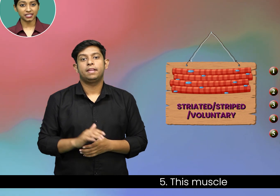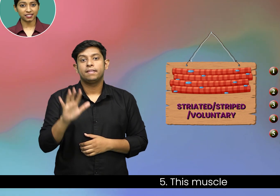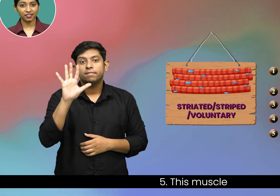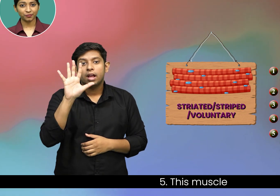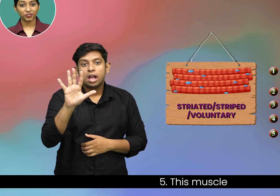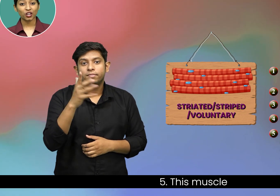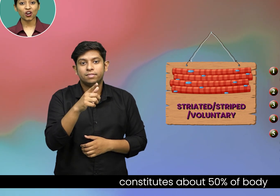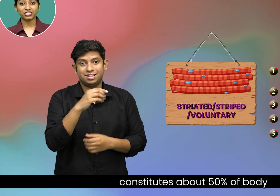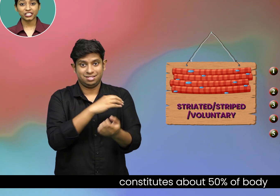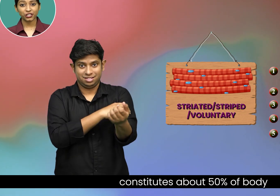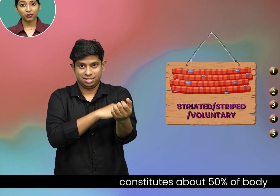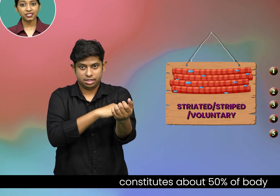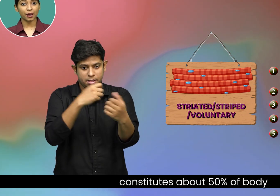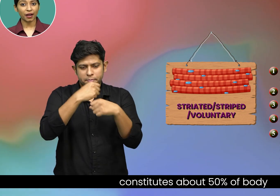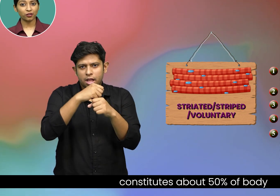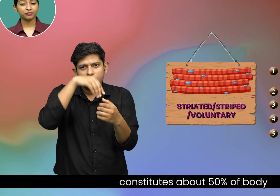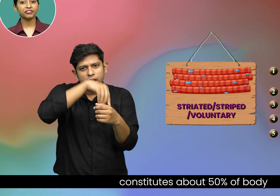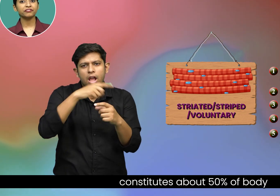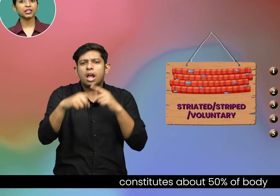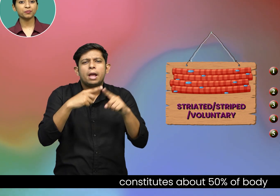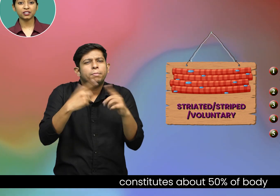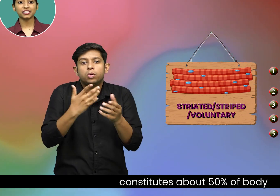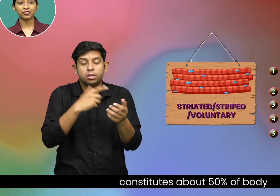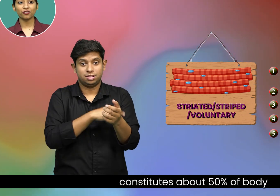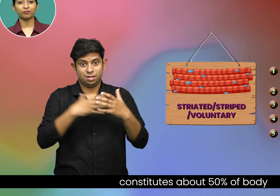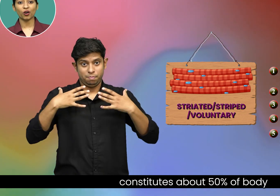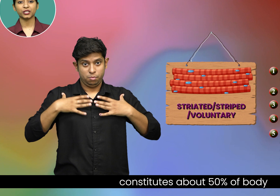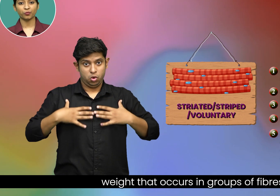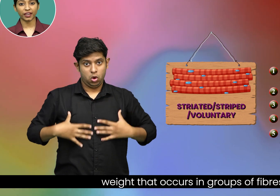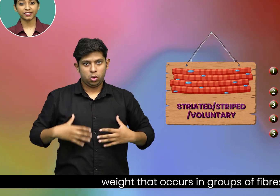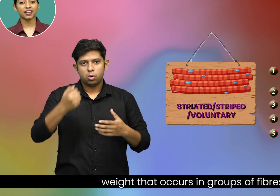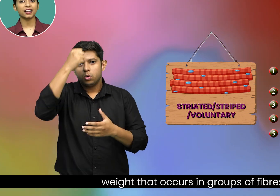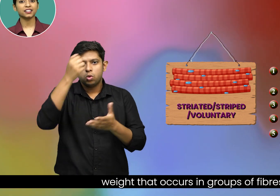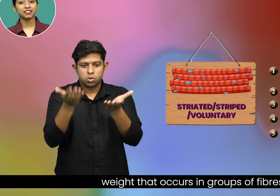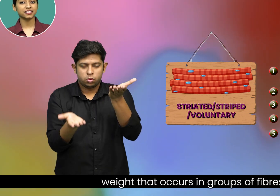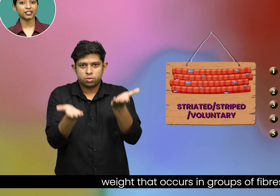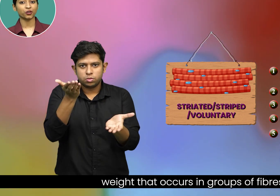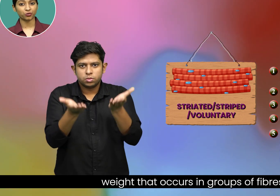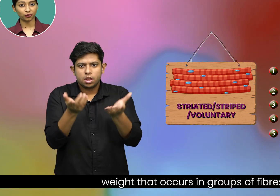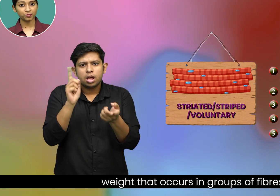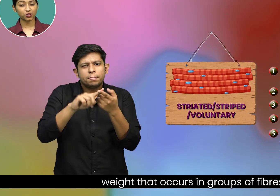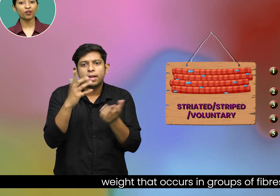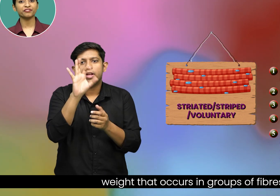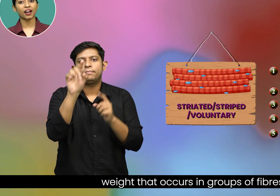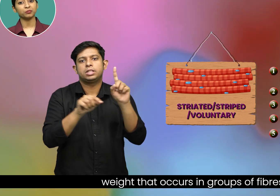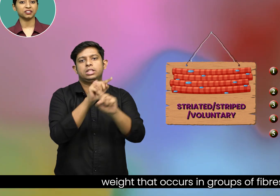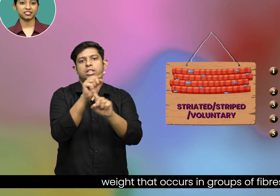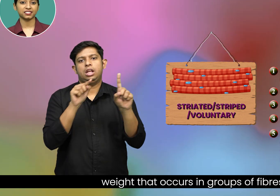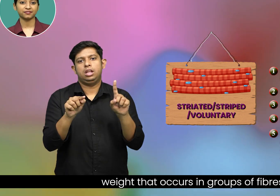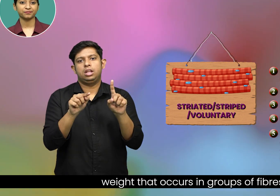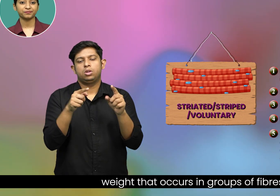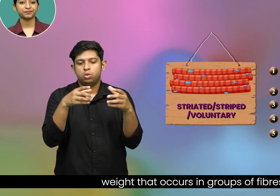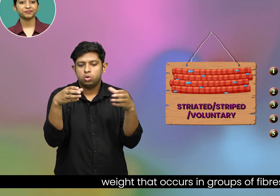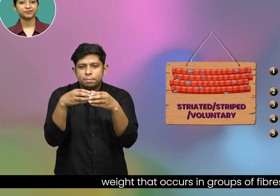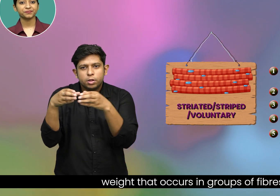This muscle constitutes about 50% of body weight, occurs in groups of